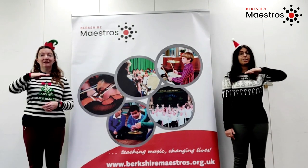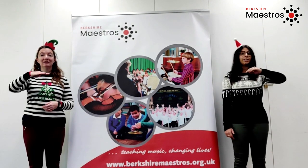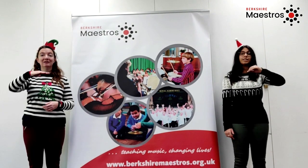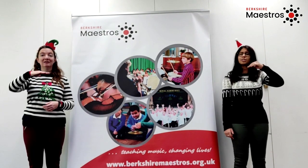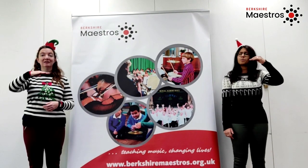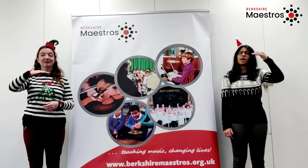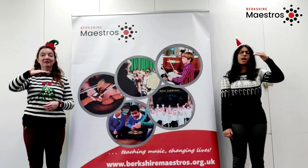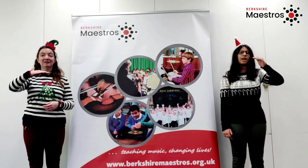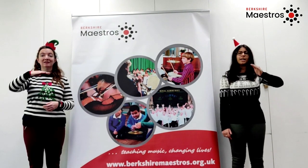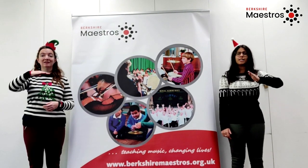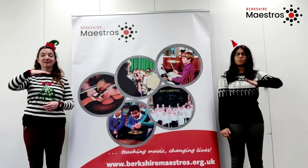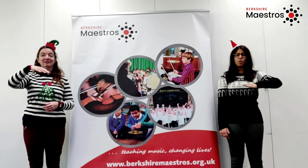frosty wind